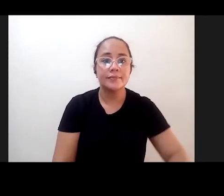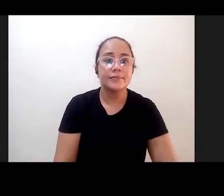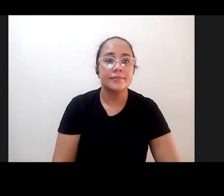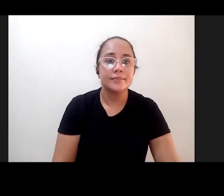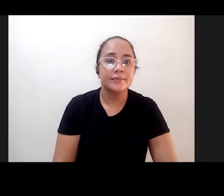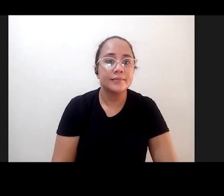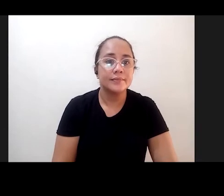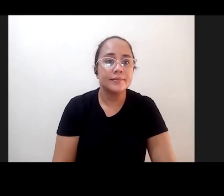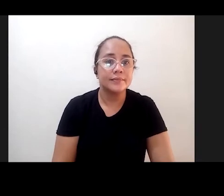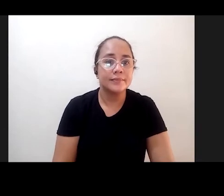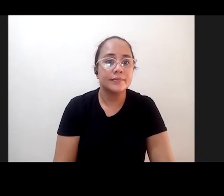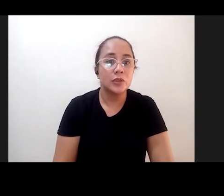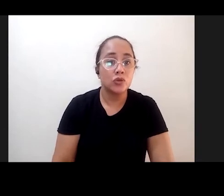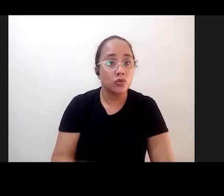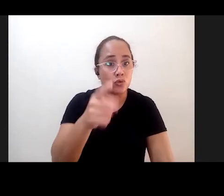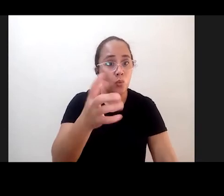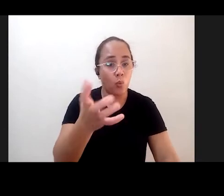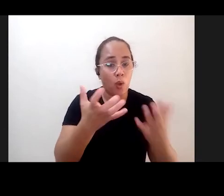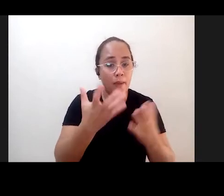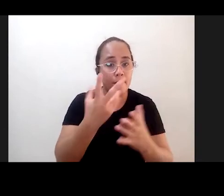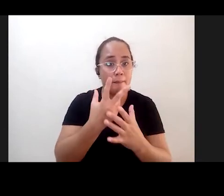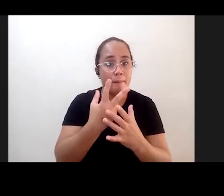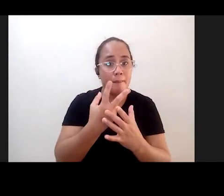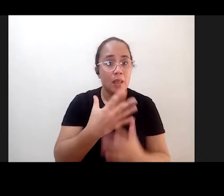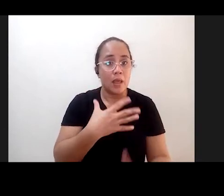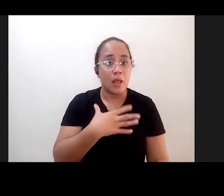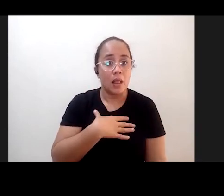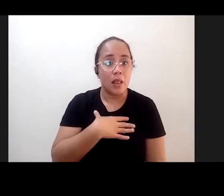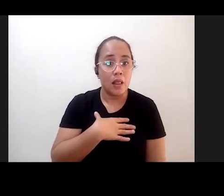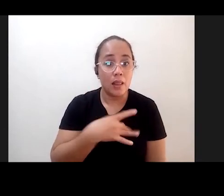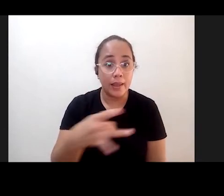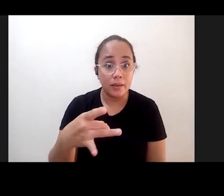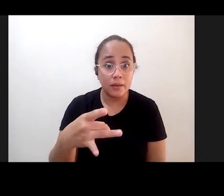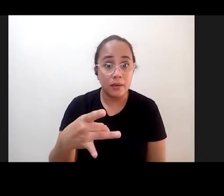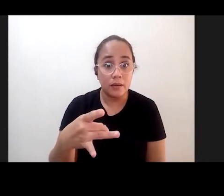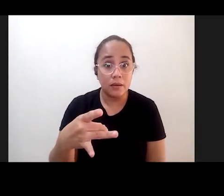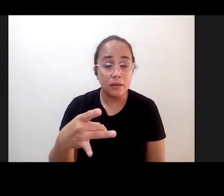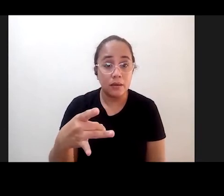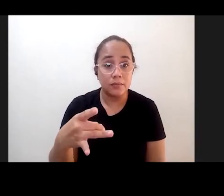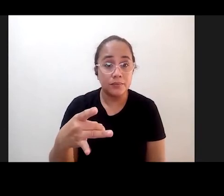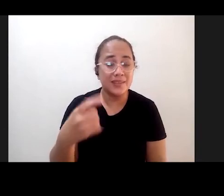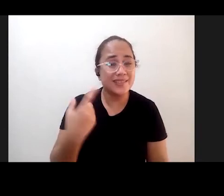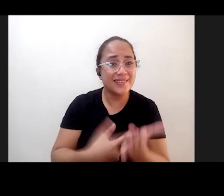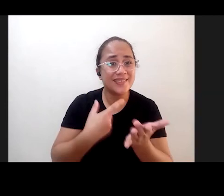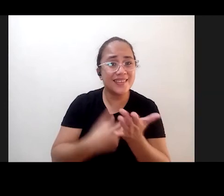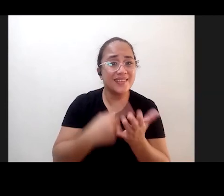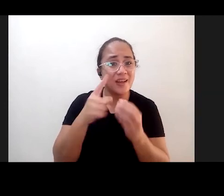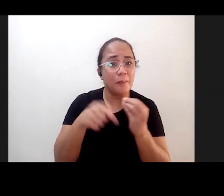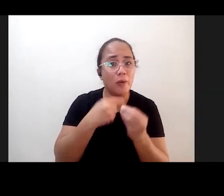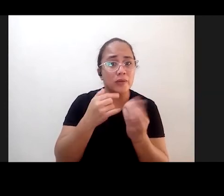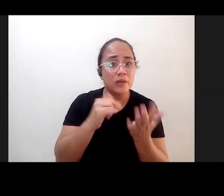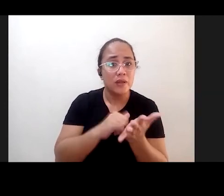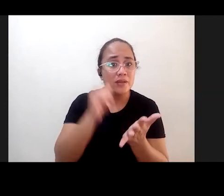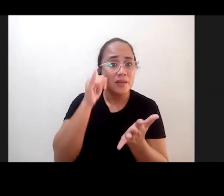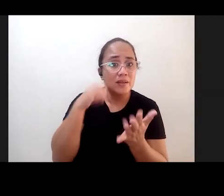So you want to use both likes in this lesson? There was some discussion about that yesterday.